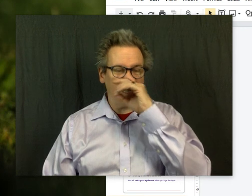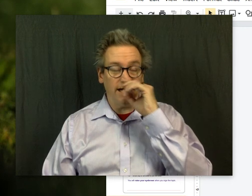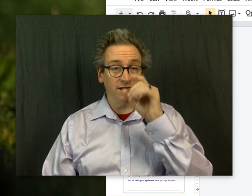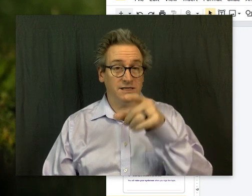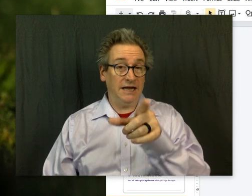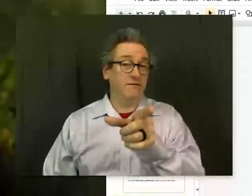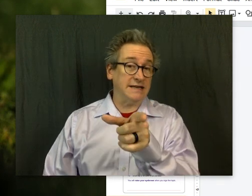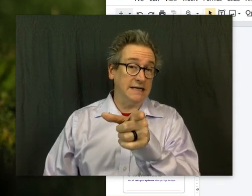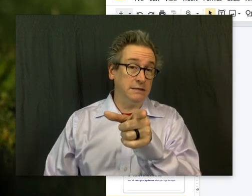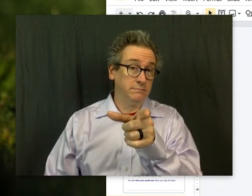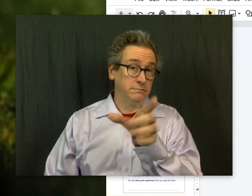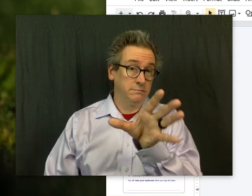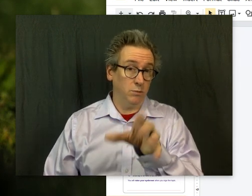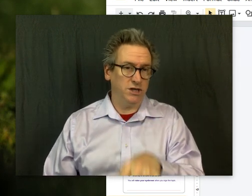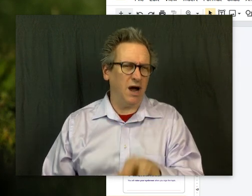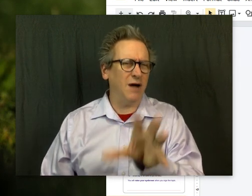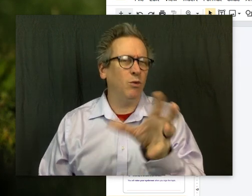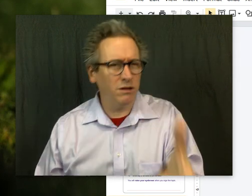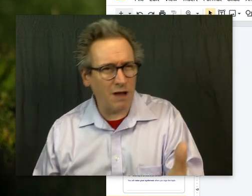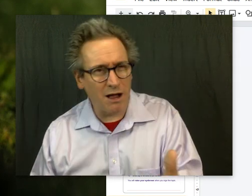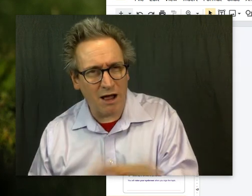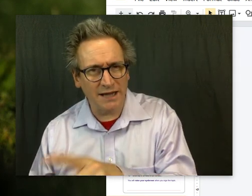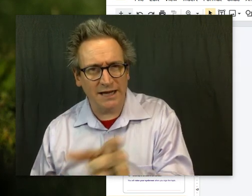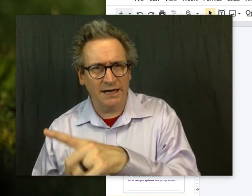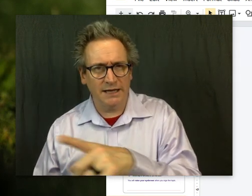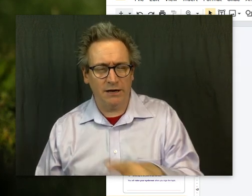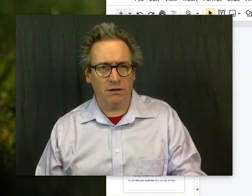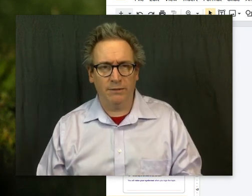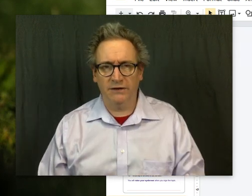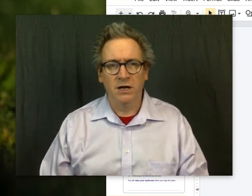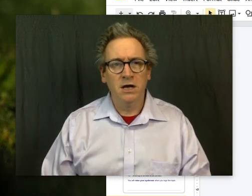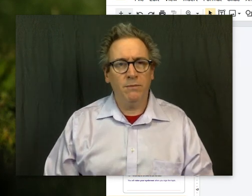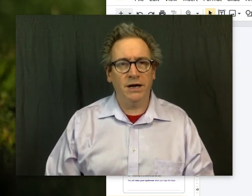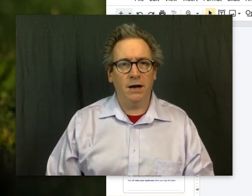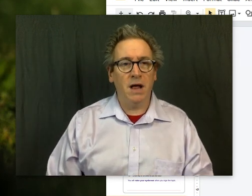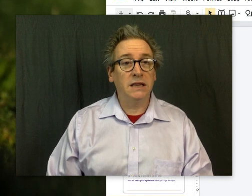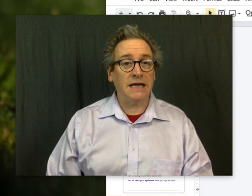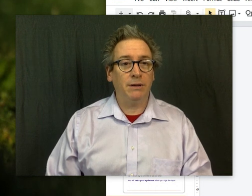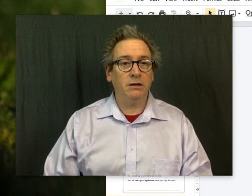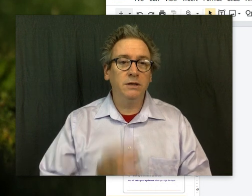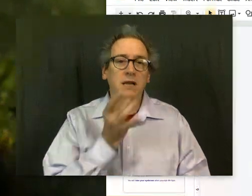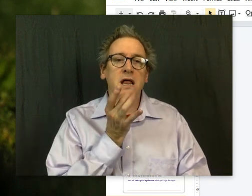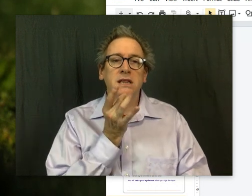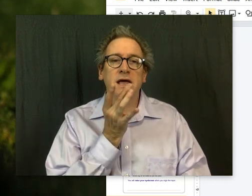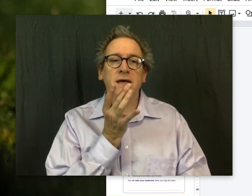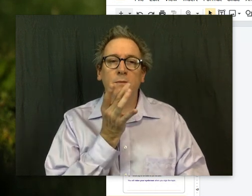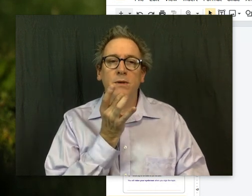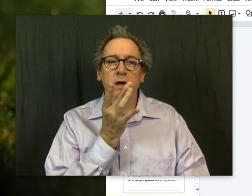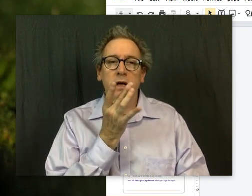sentence, and it's invented, which I'll highlight it later, I believe. But light bulb.